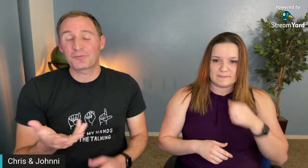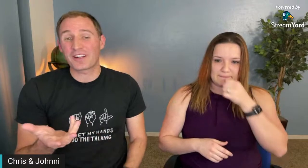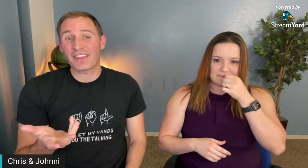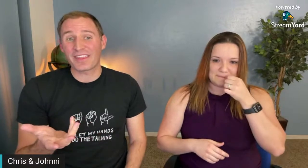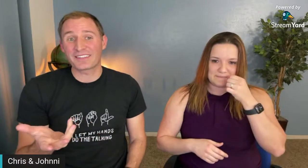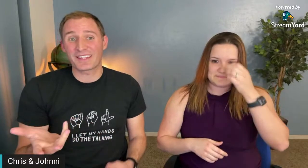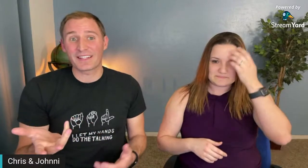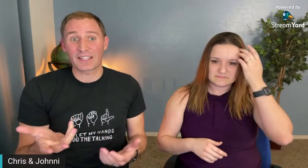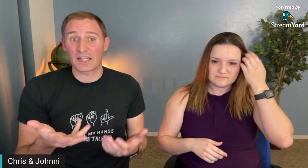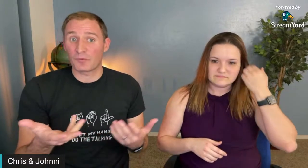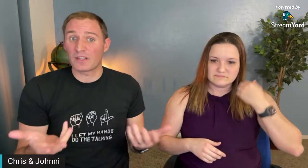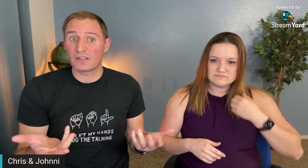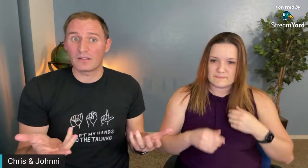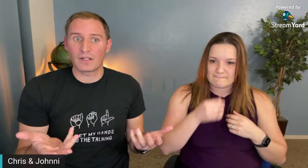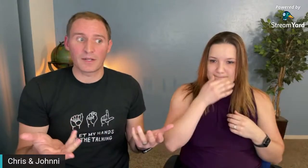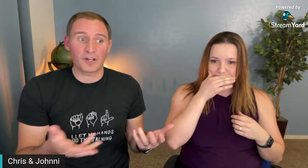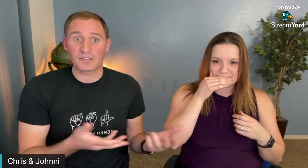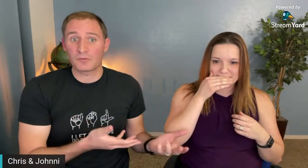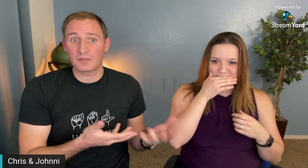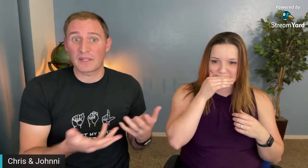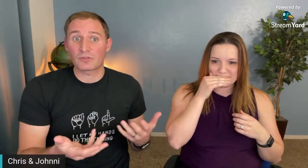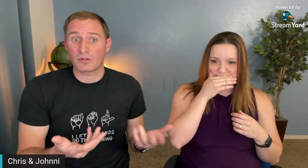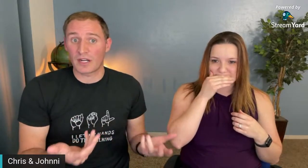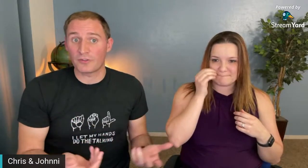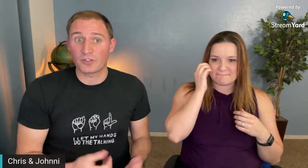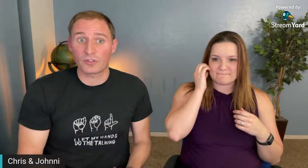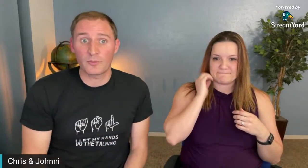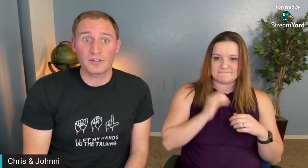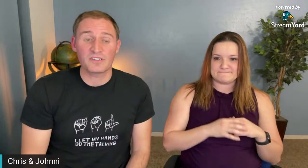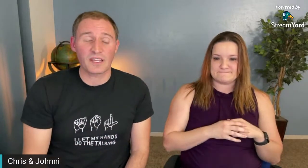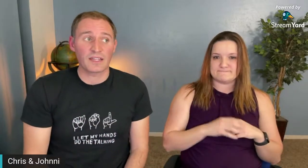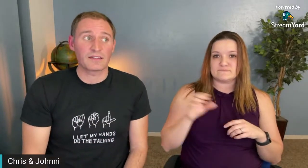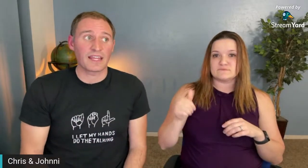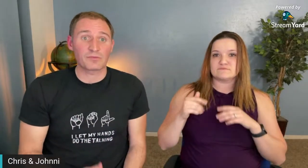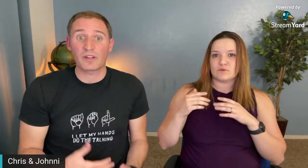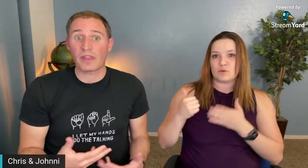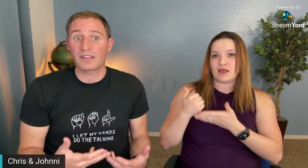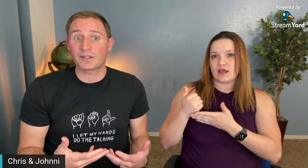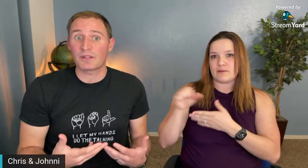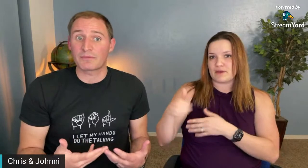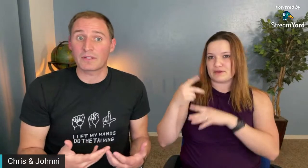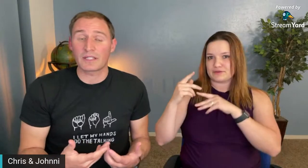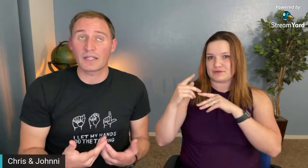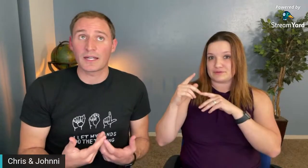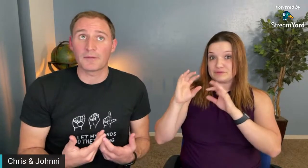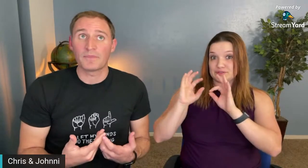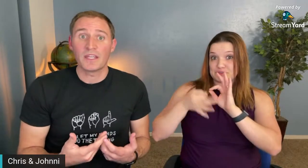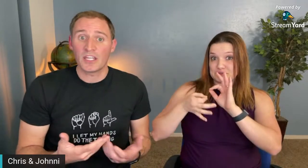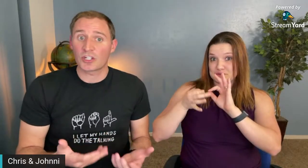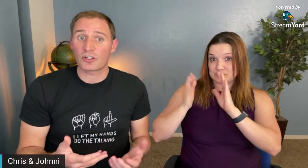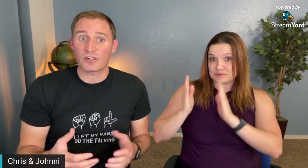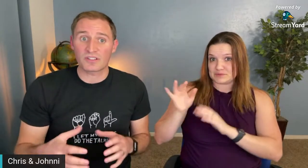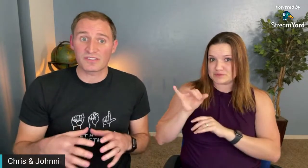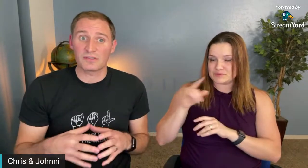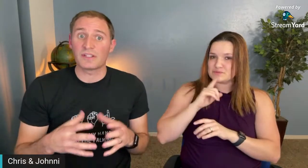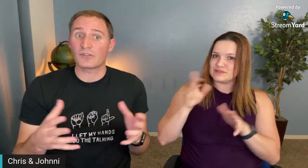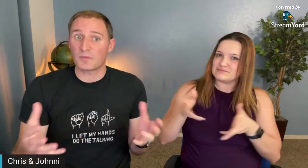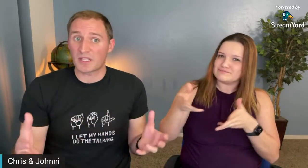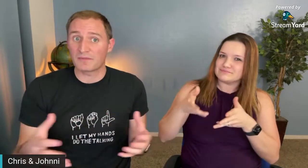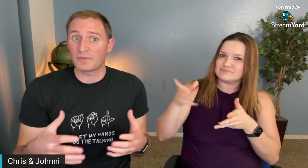one of the things that like we also will mentor other interpreters, and that's one of the things that we really encourage is to not only become